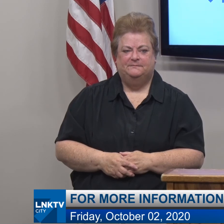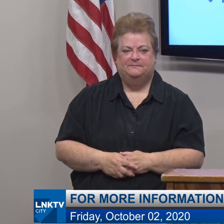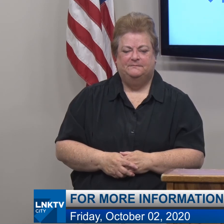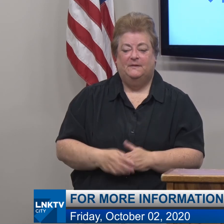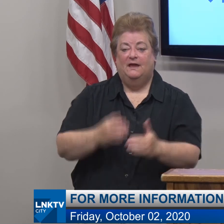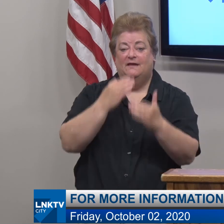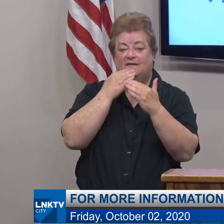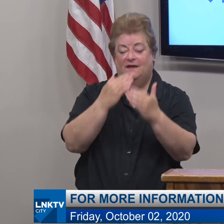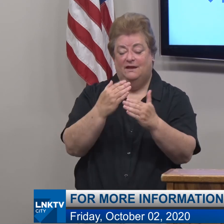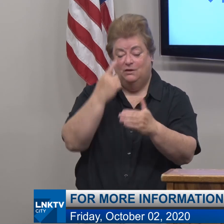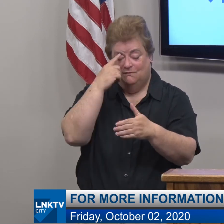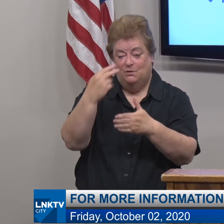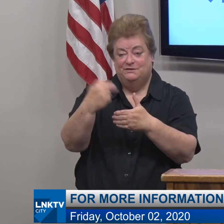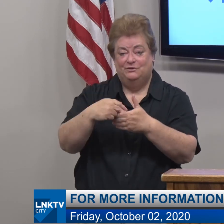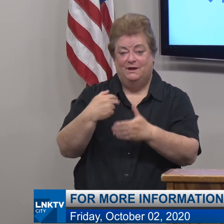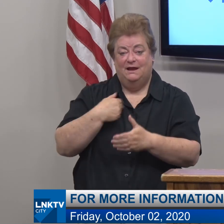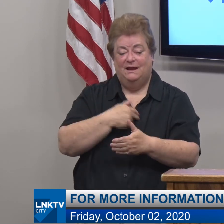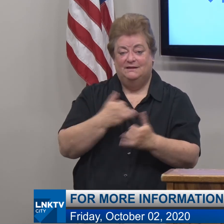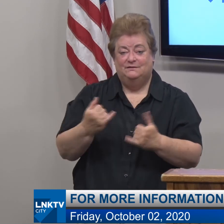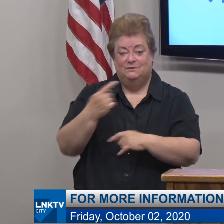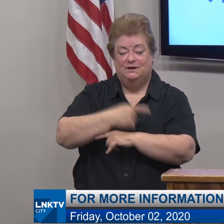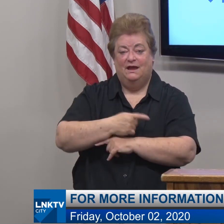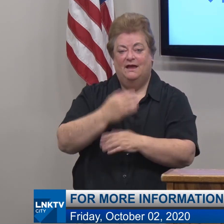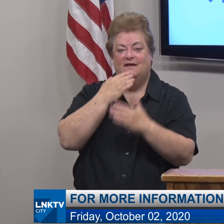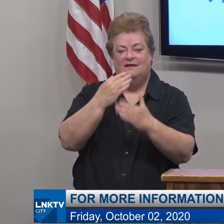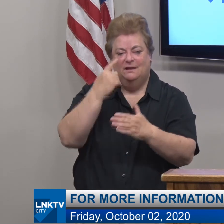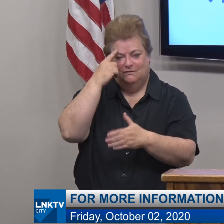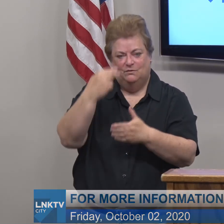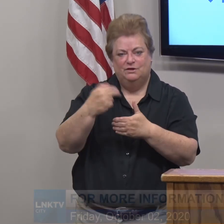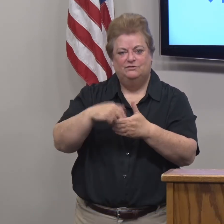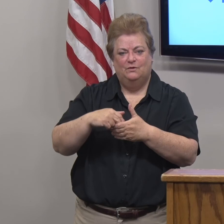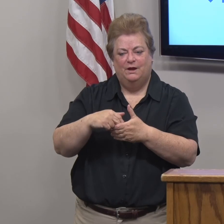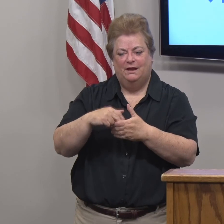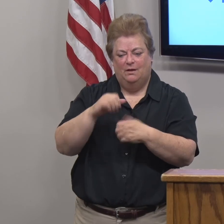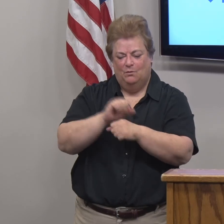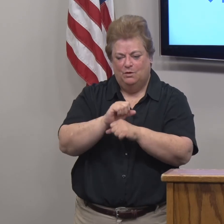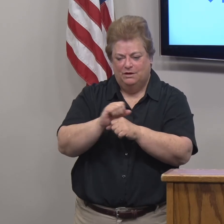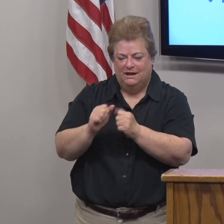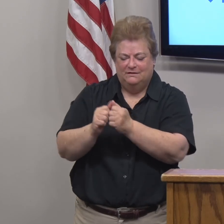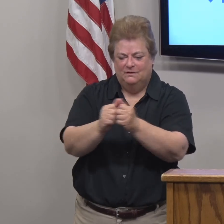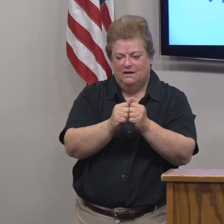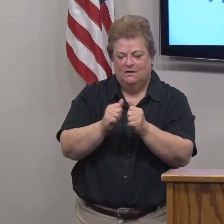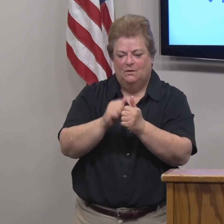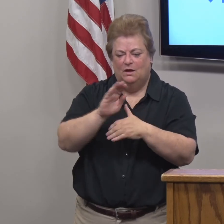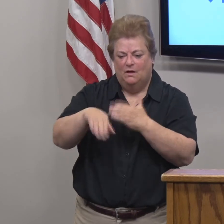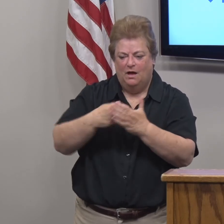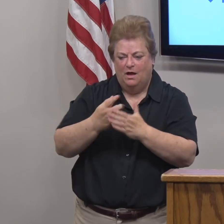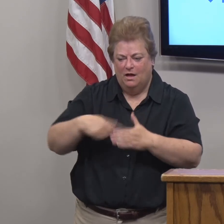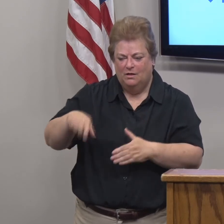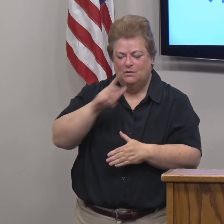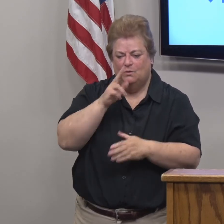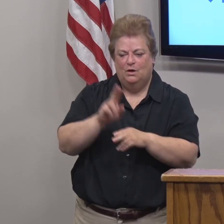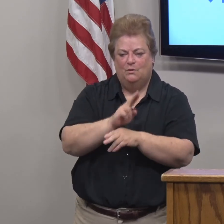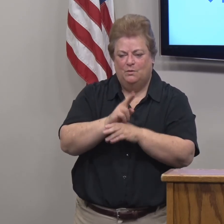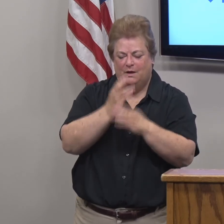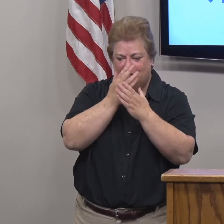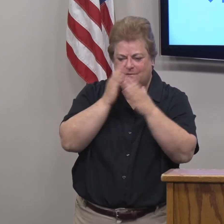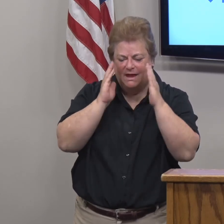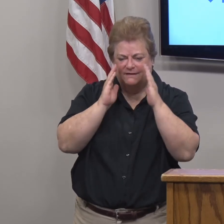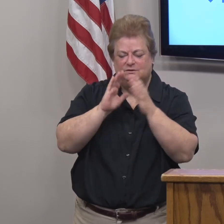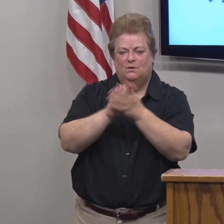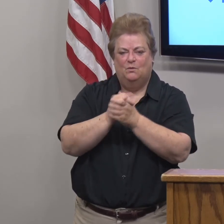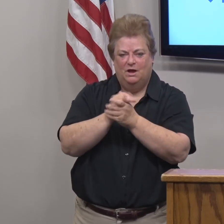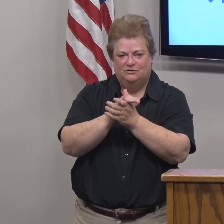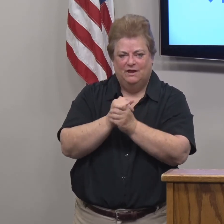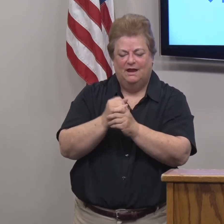Okay, thank you all for joining us today, and thank you for joining forces with all of those who are wearing masks, washing their hands,